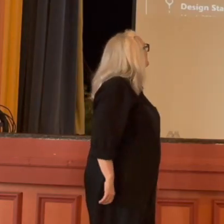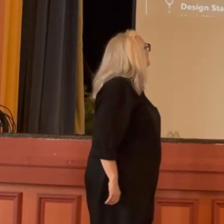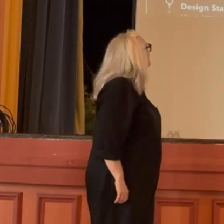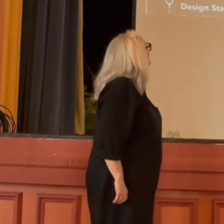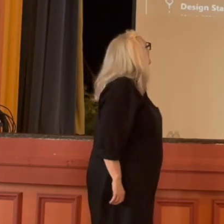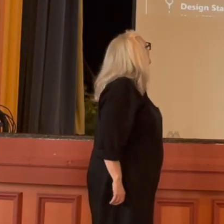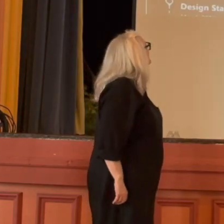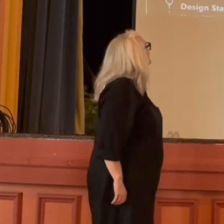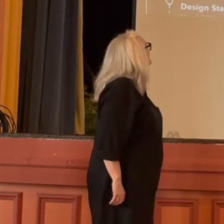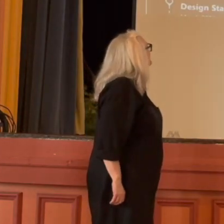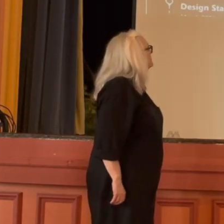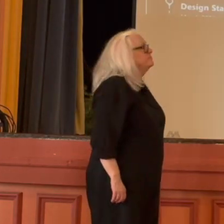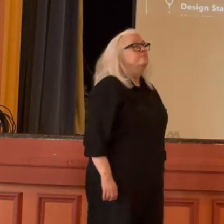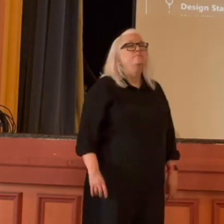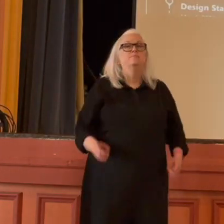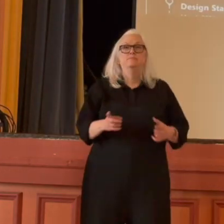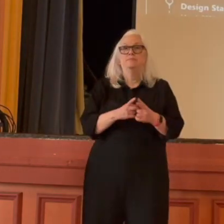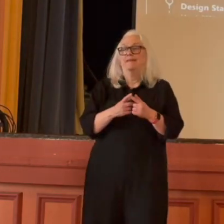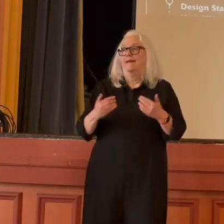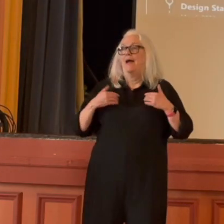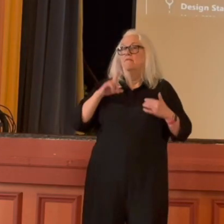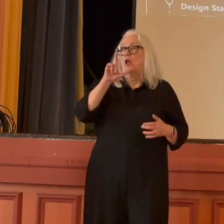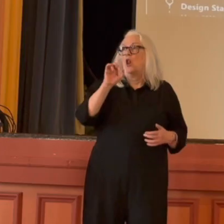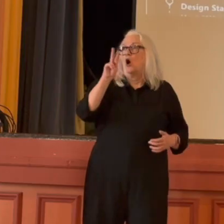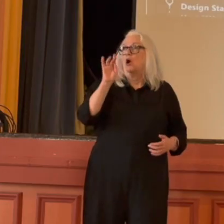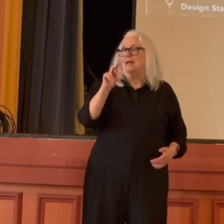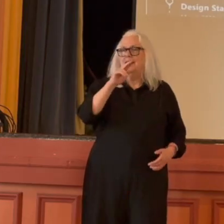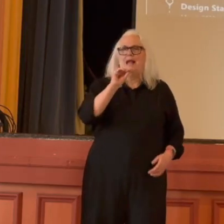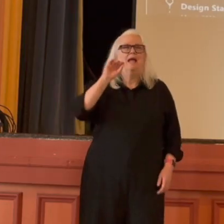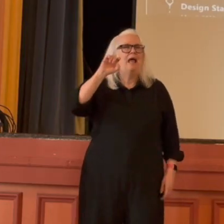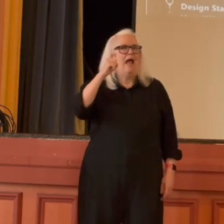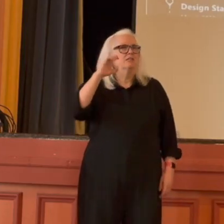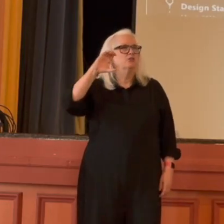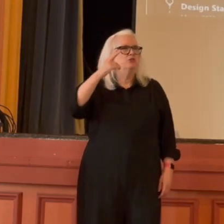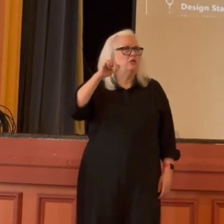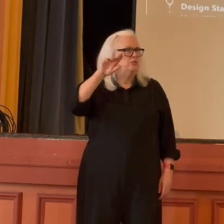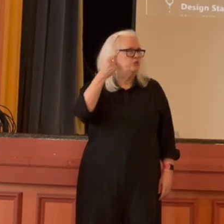Okay, then we have Larkin and Exchange, which is here.